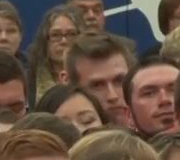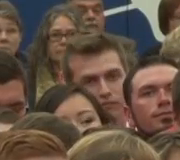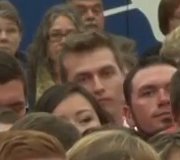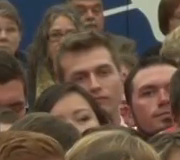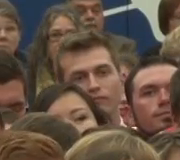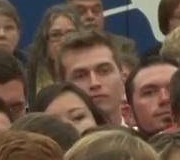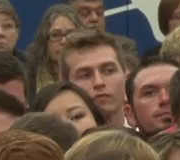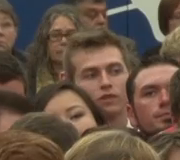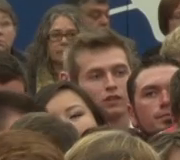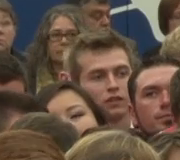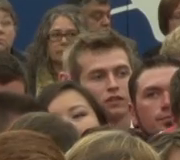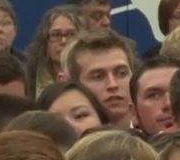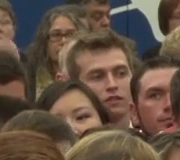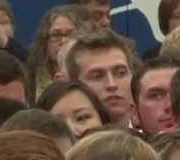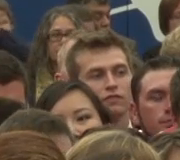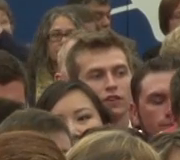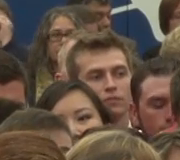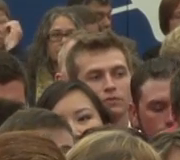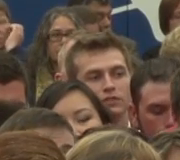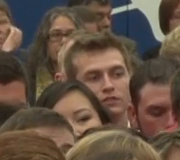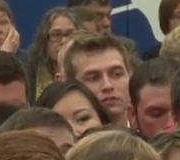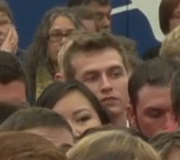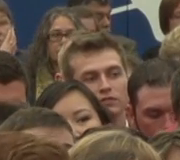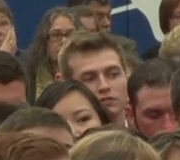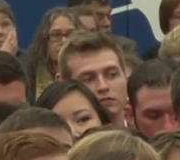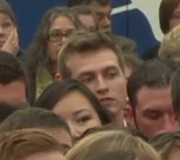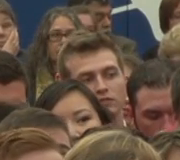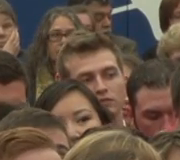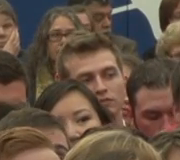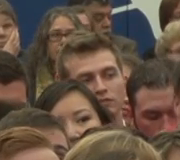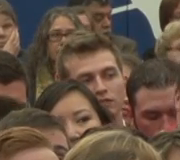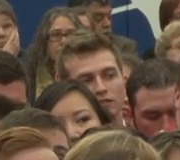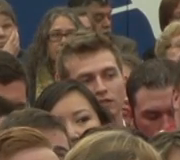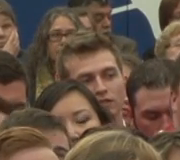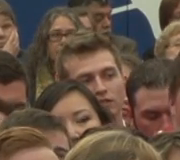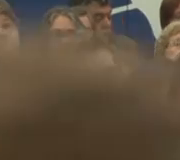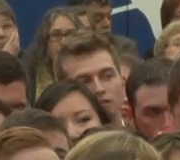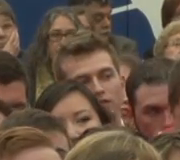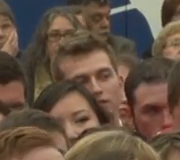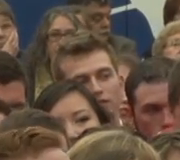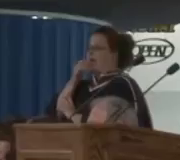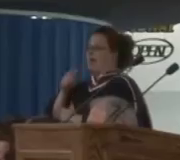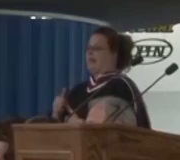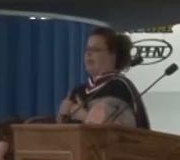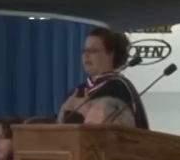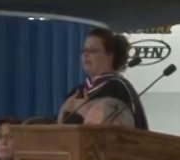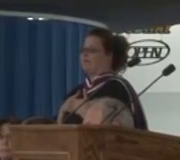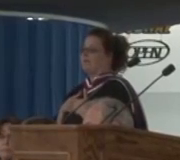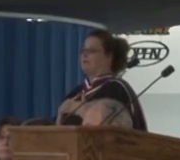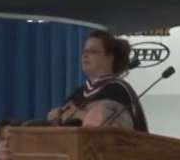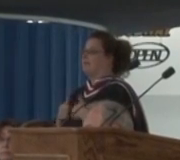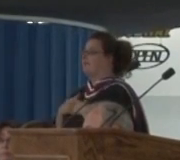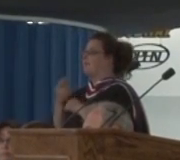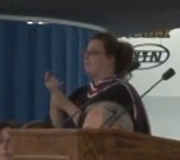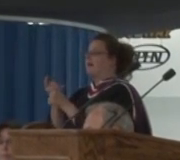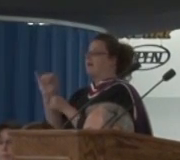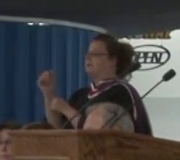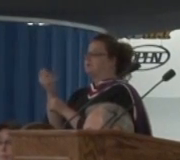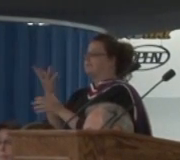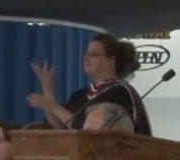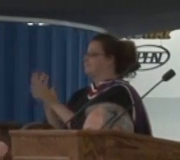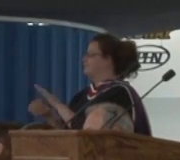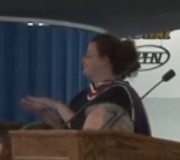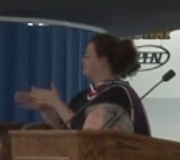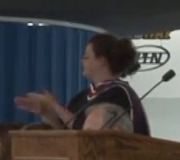honor a graduate who achieved academic excellence in a life well lived, but who left us too soon.